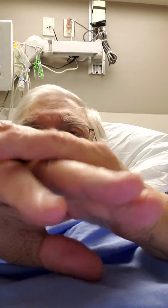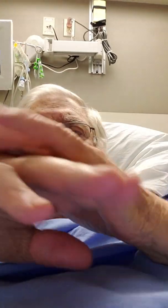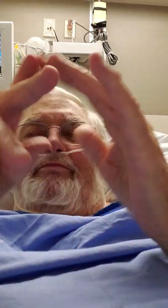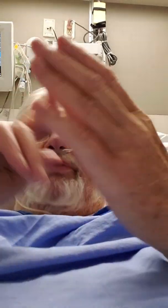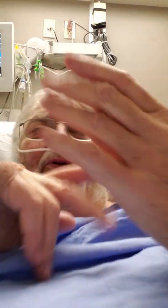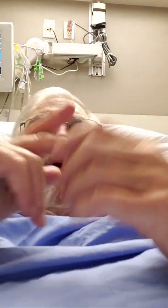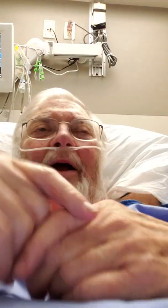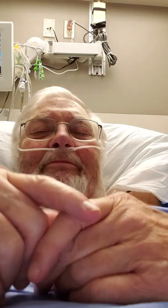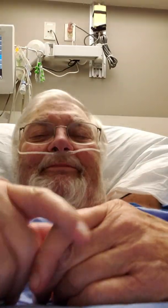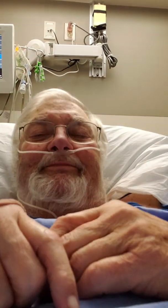program.